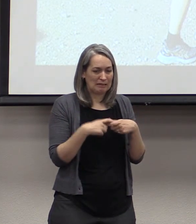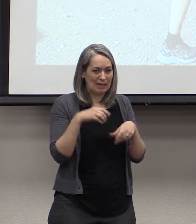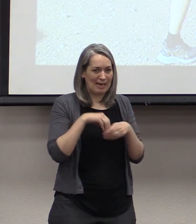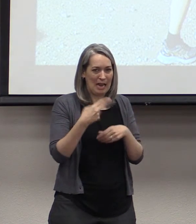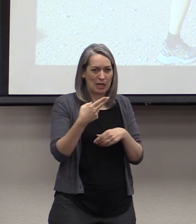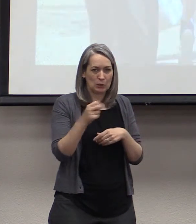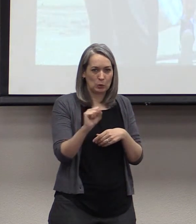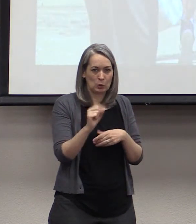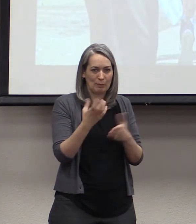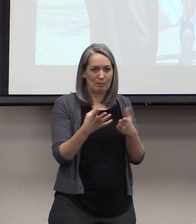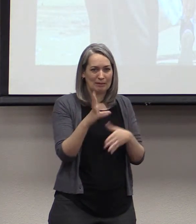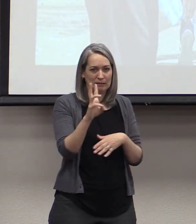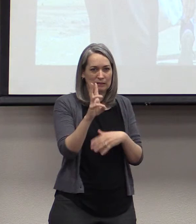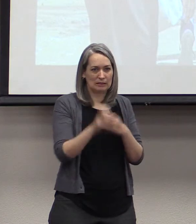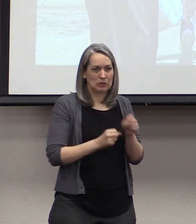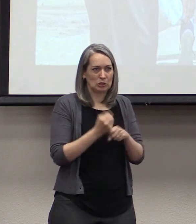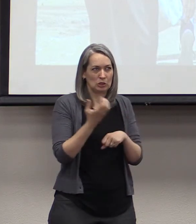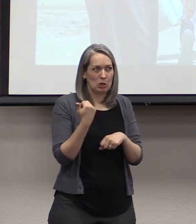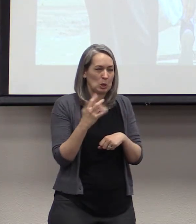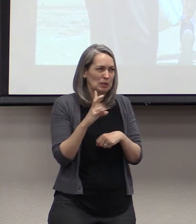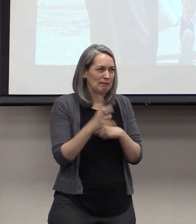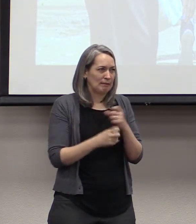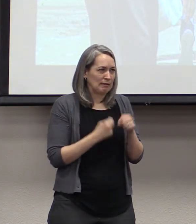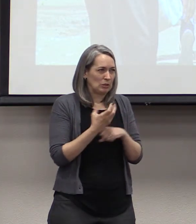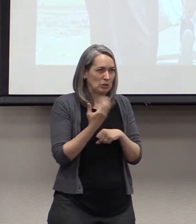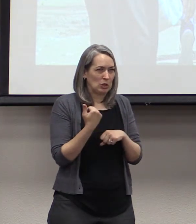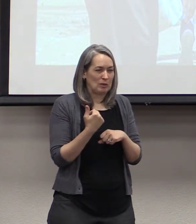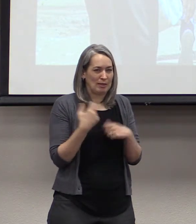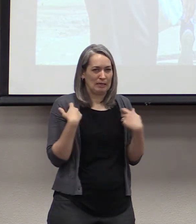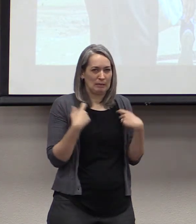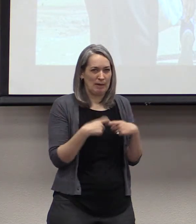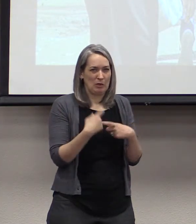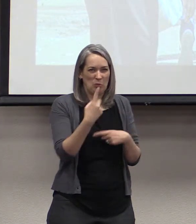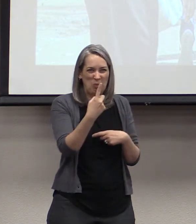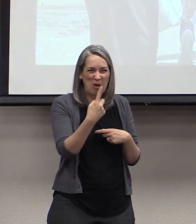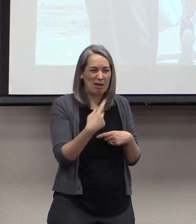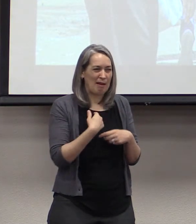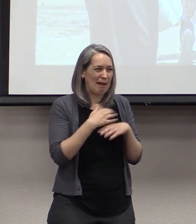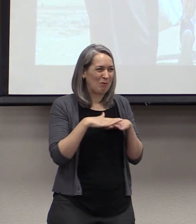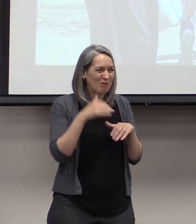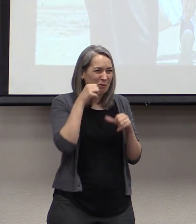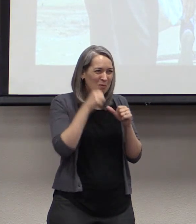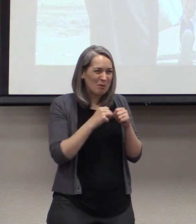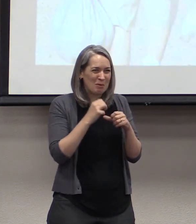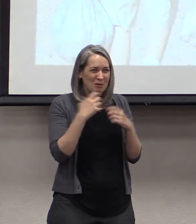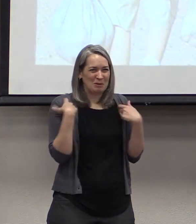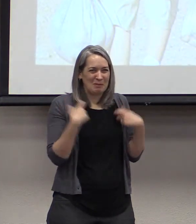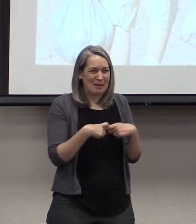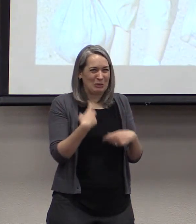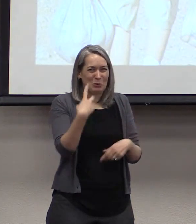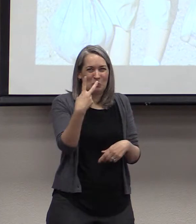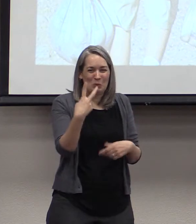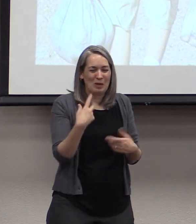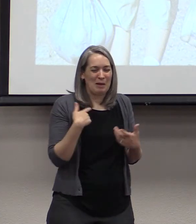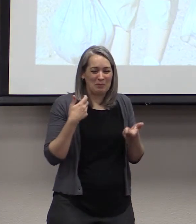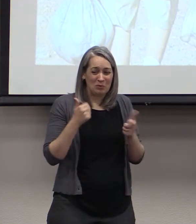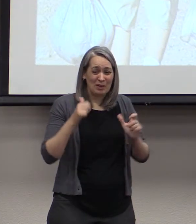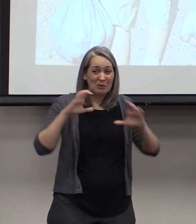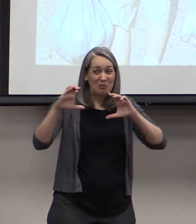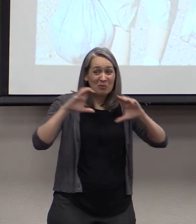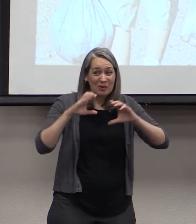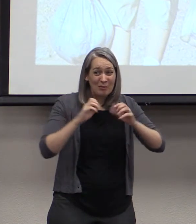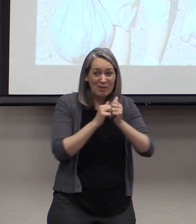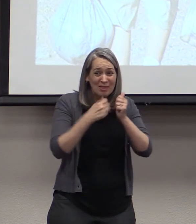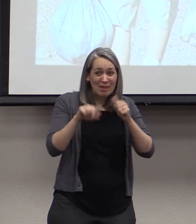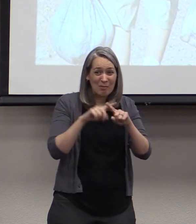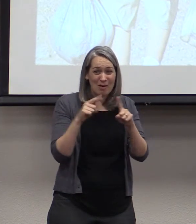ago, and it was like Spanish 1. I don't even really remember Spanish 2. So just trying to communicate with these kids, and I'm speaking at like a 3rd